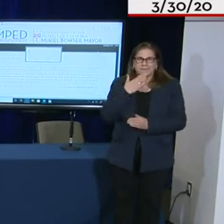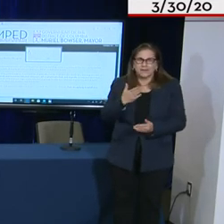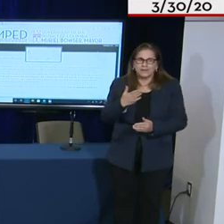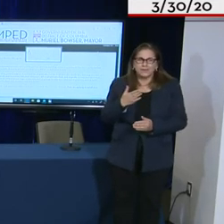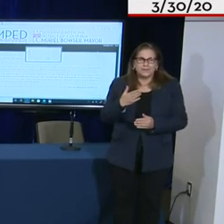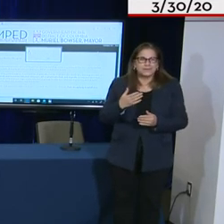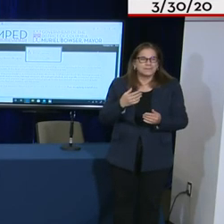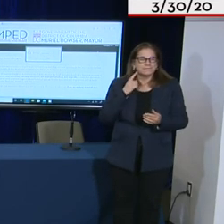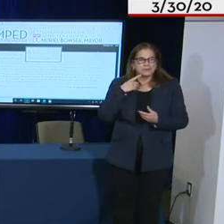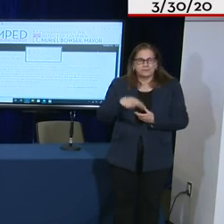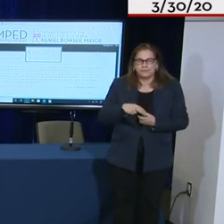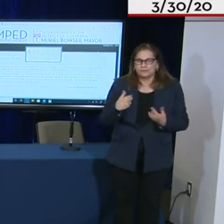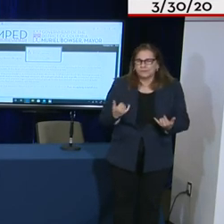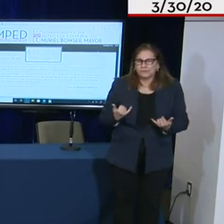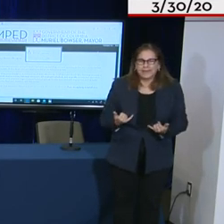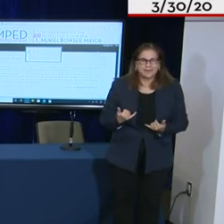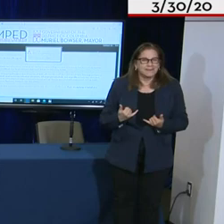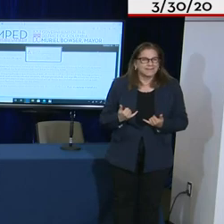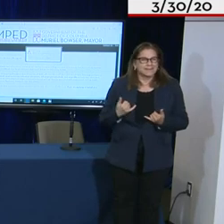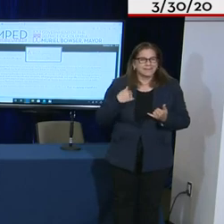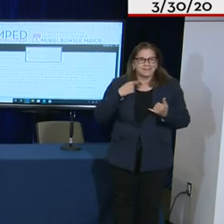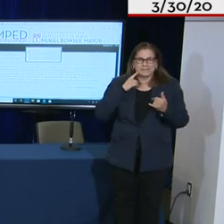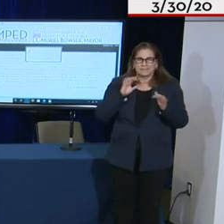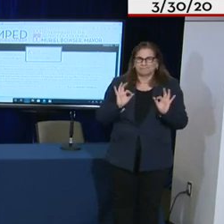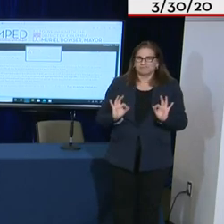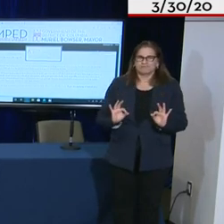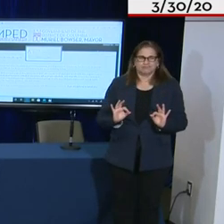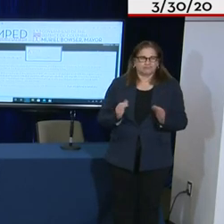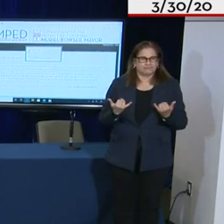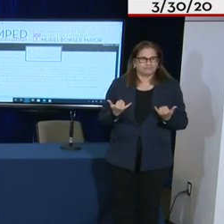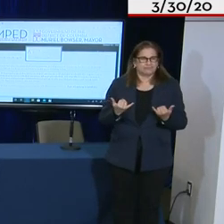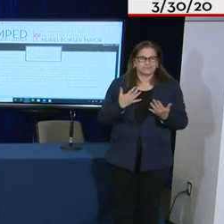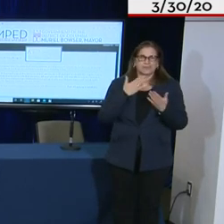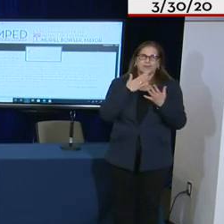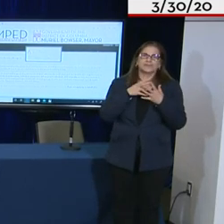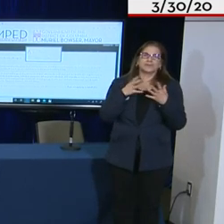us today. I think that does conclude our call. Thank you so much.